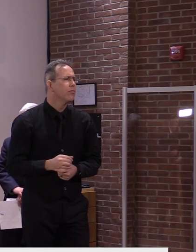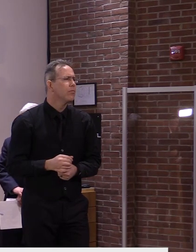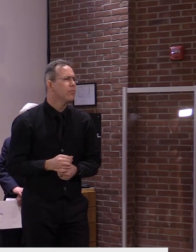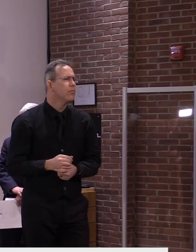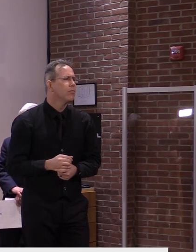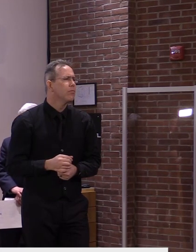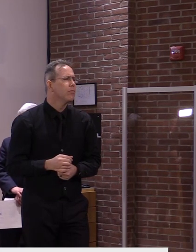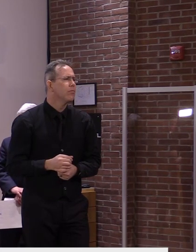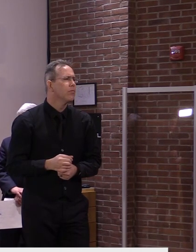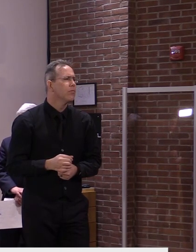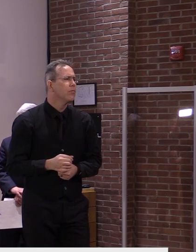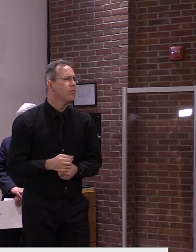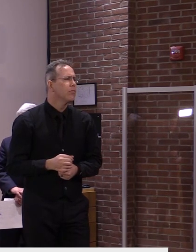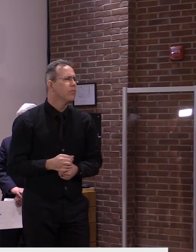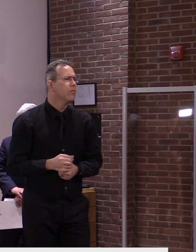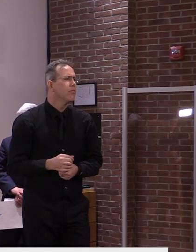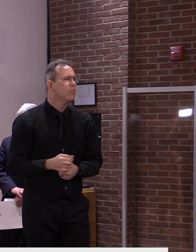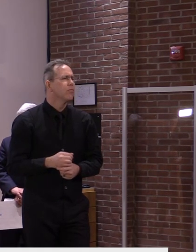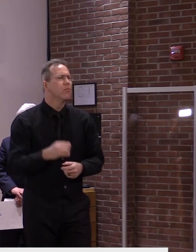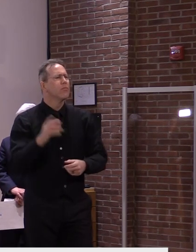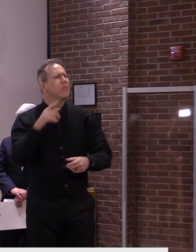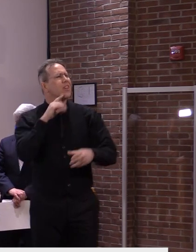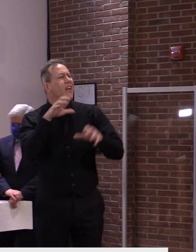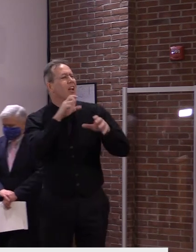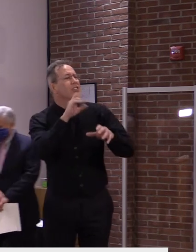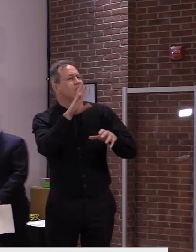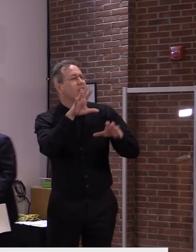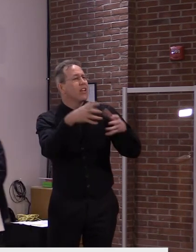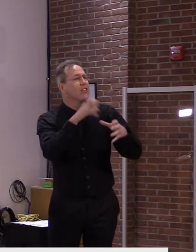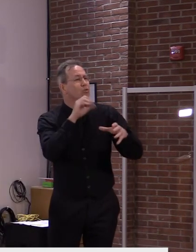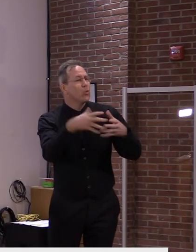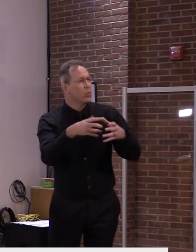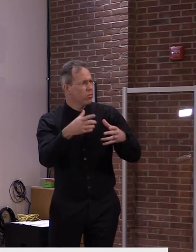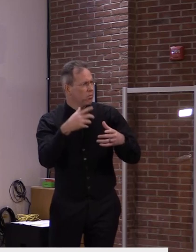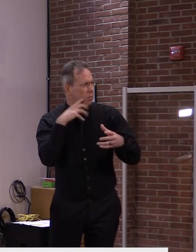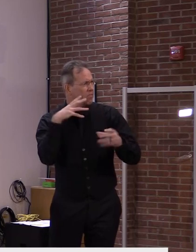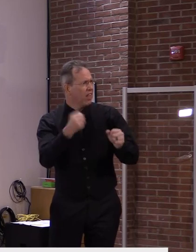very high turnout in the 75 plus, but Secretary Smith.